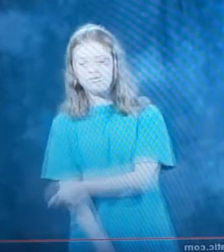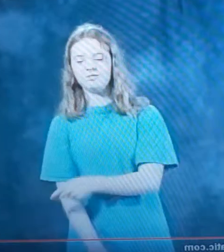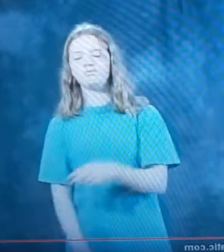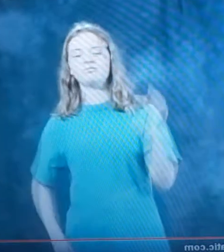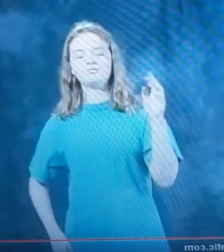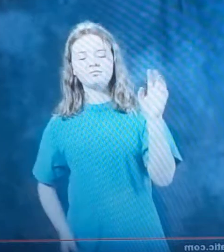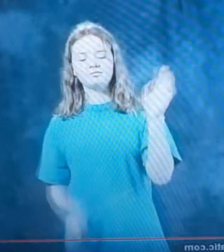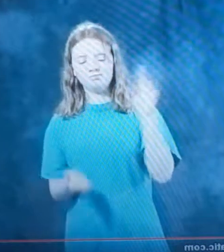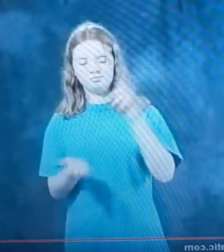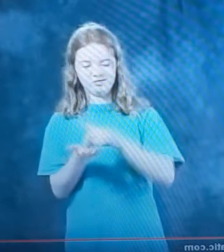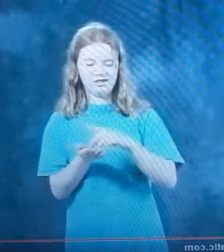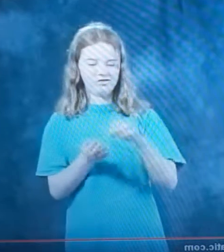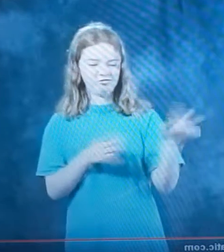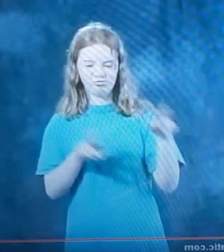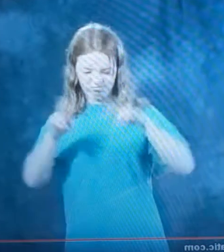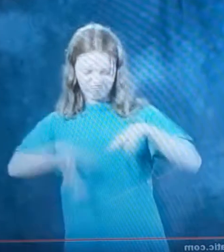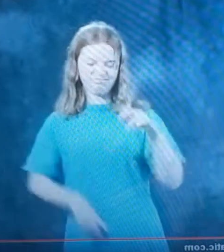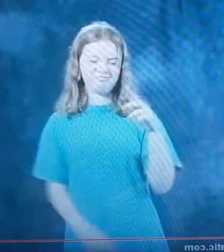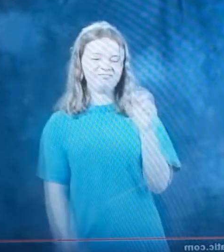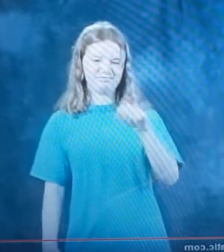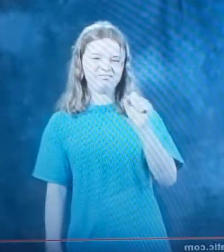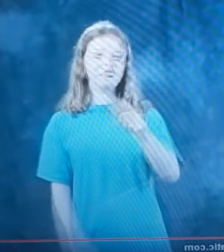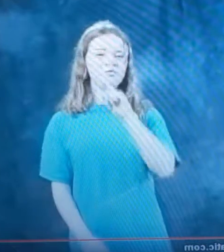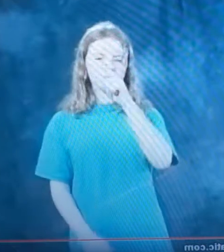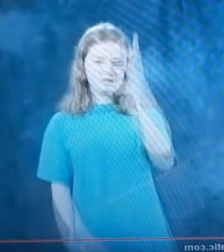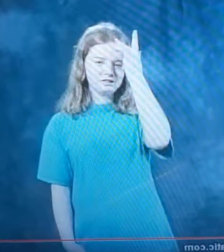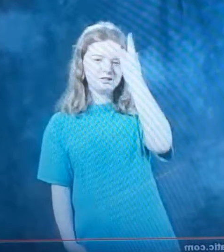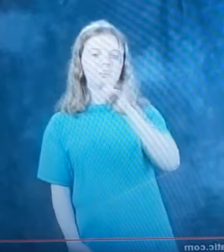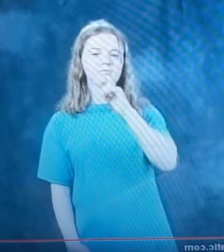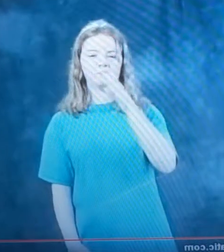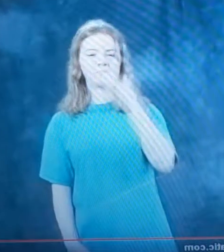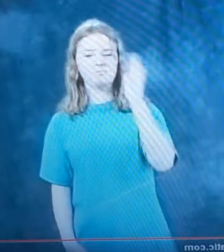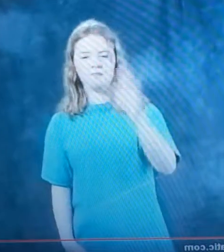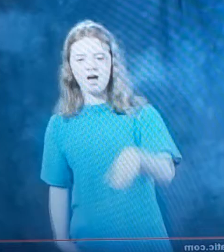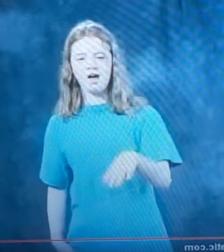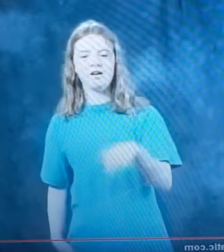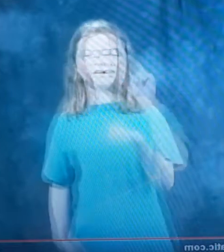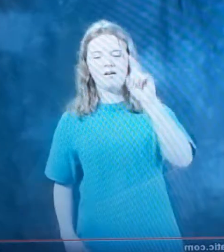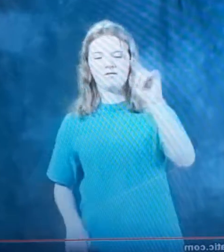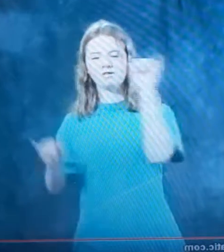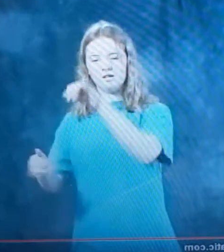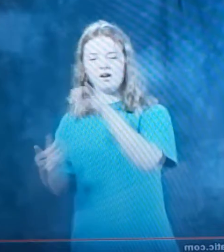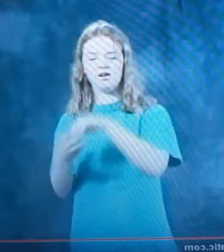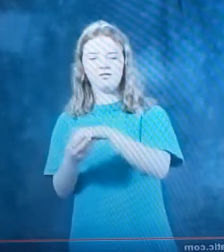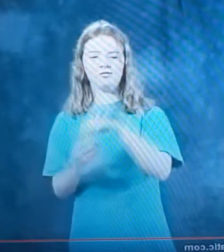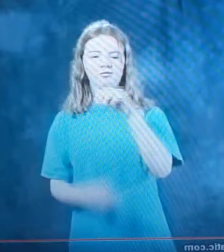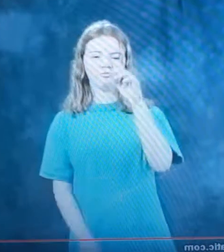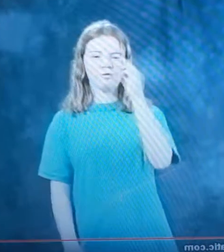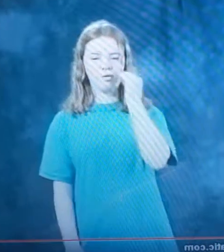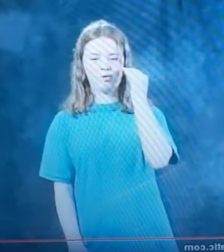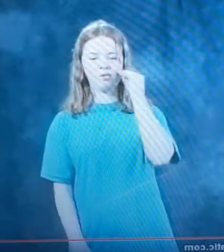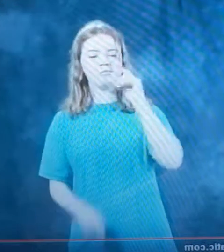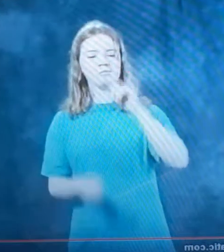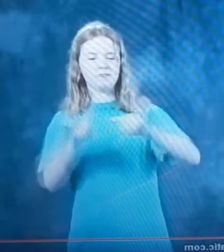went into the hospital, and the doctor looked me up and down and said, "Yeah, you were really sick, really bad. So you need